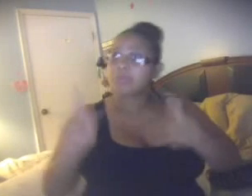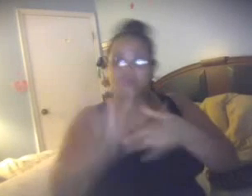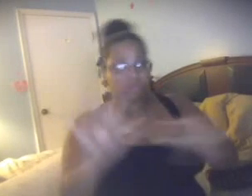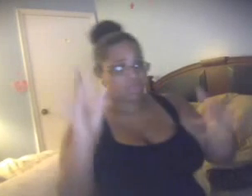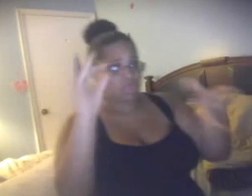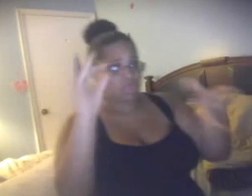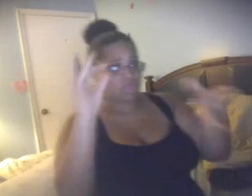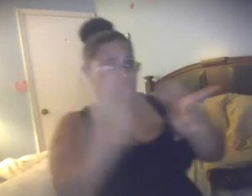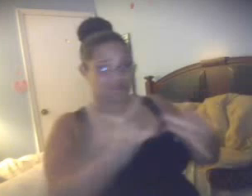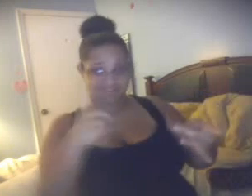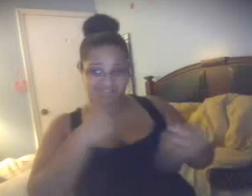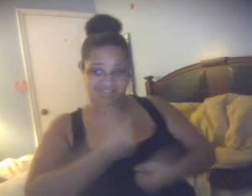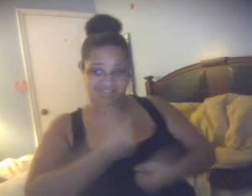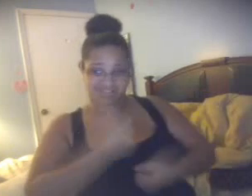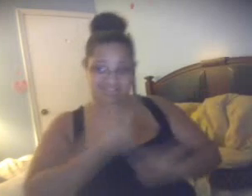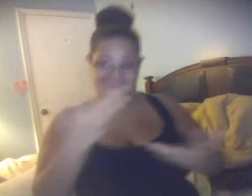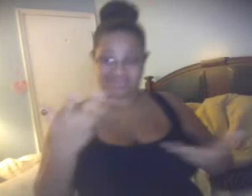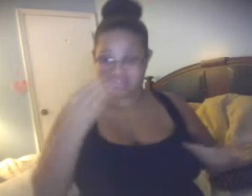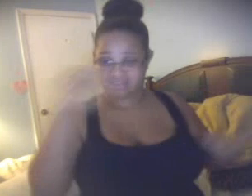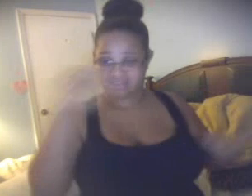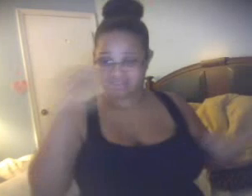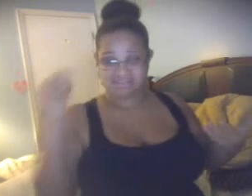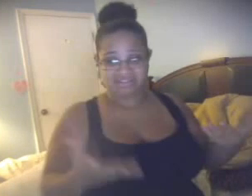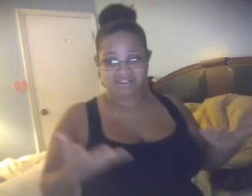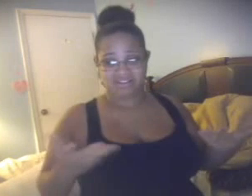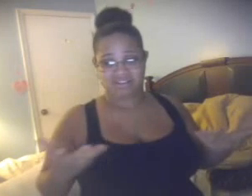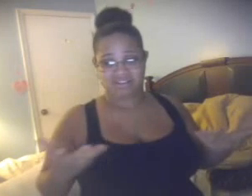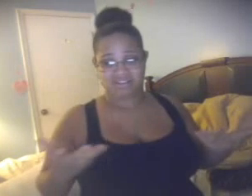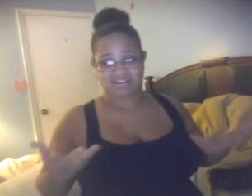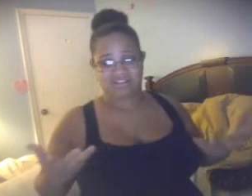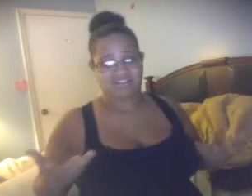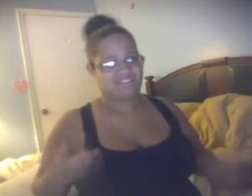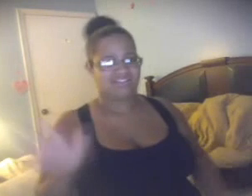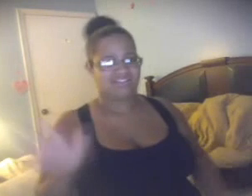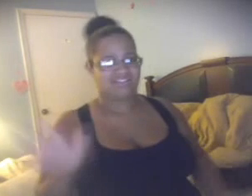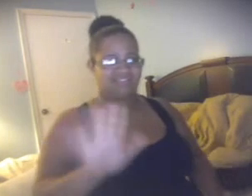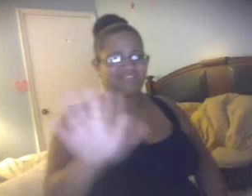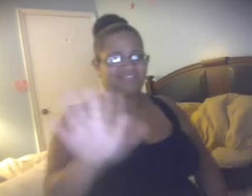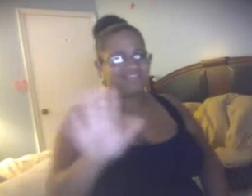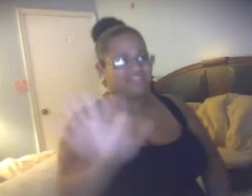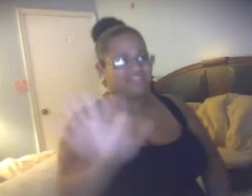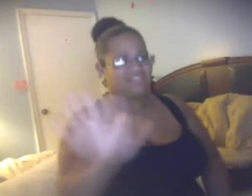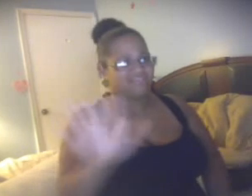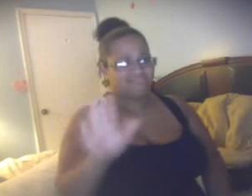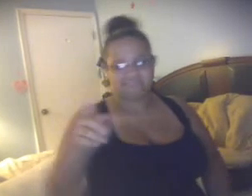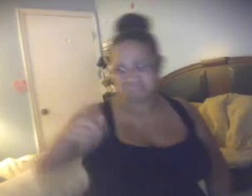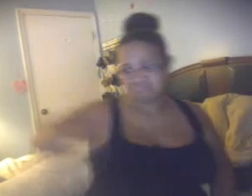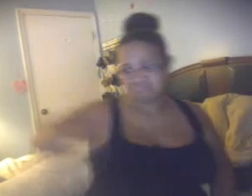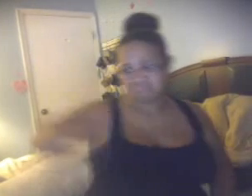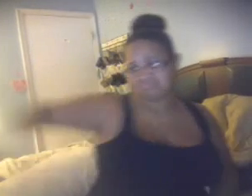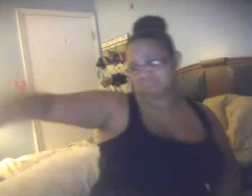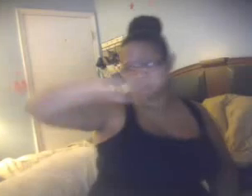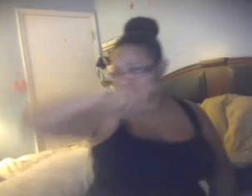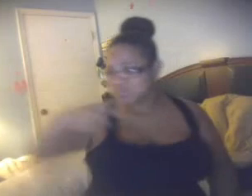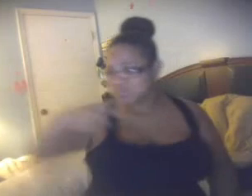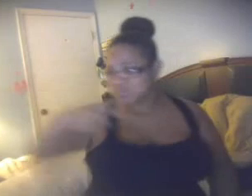People always say that I play myself with you. They say